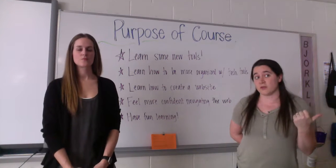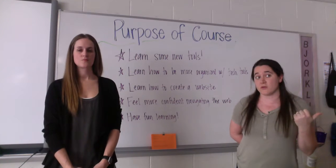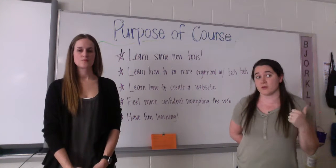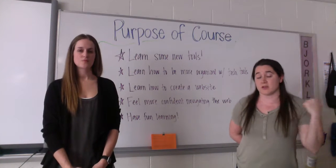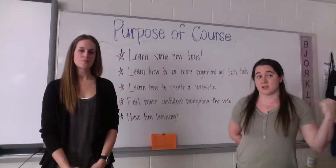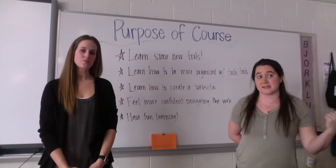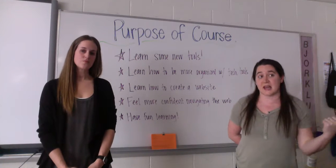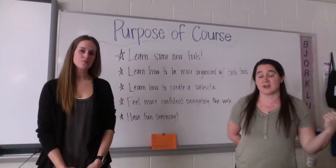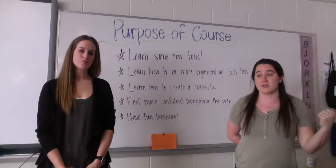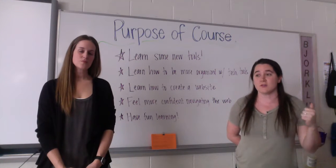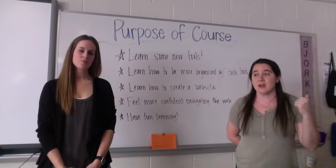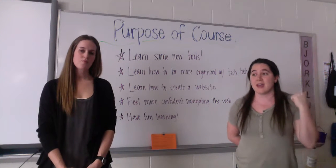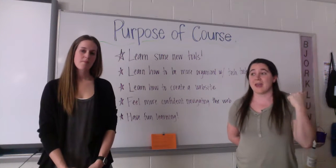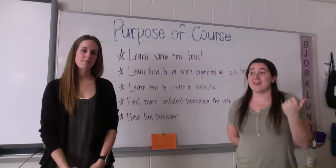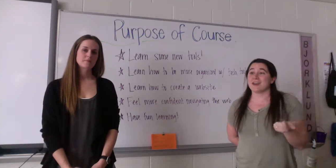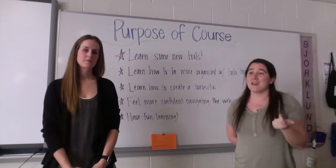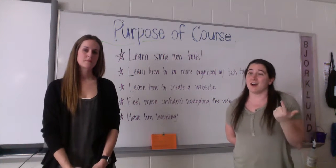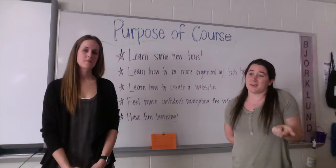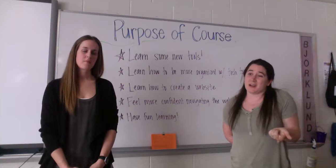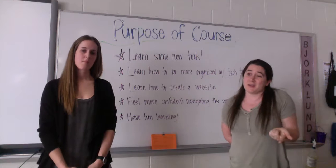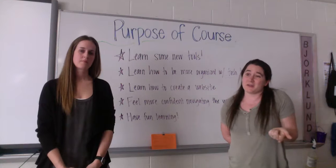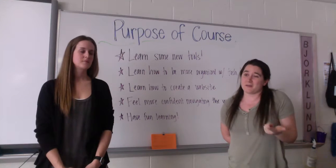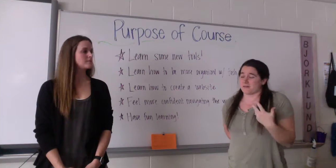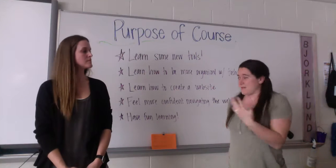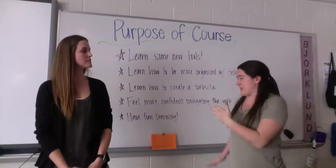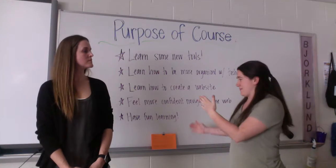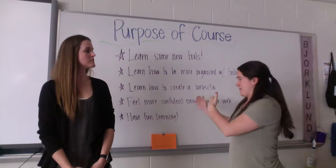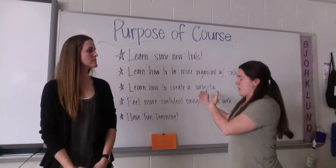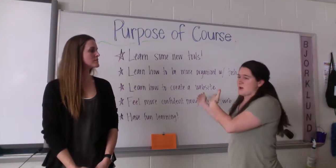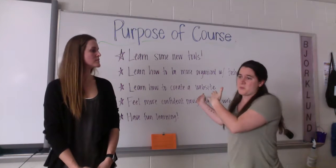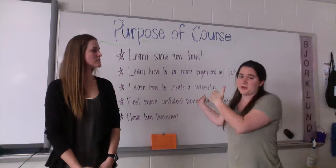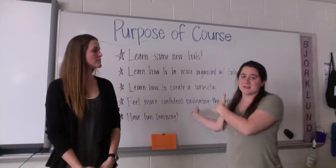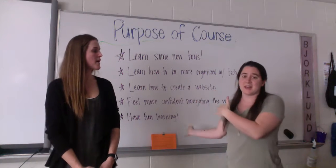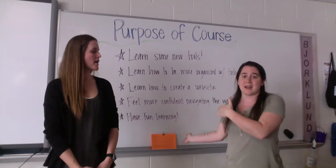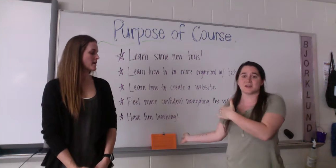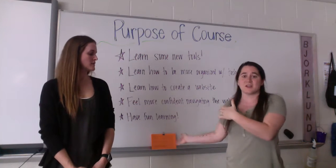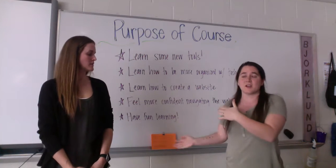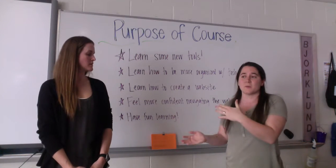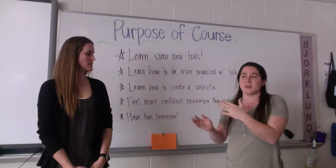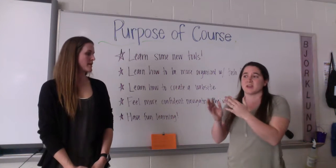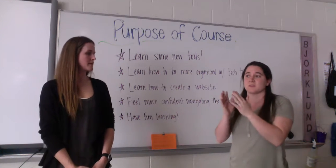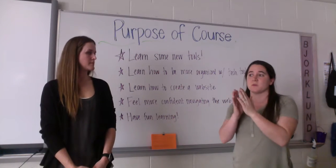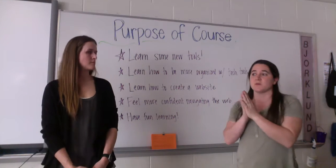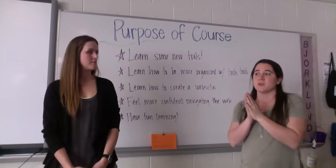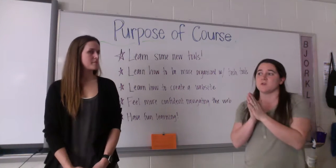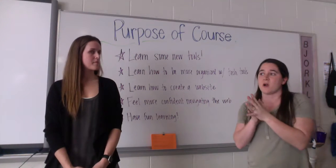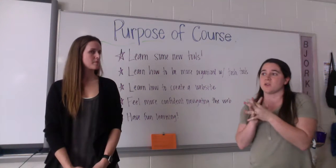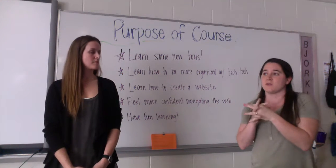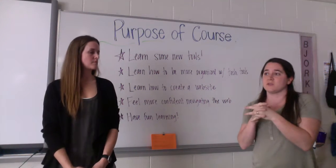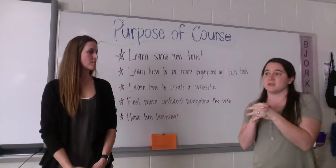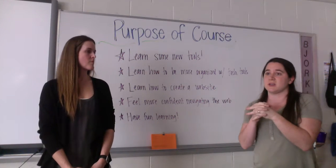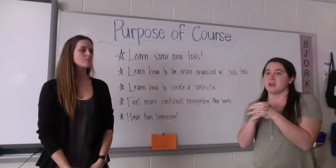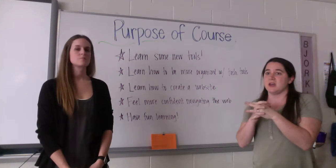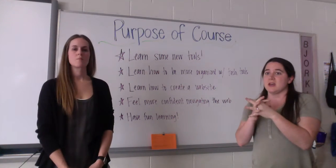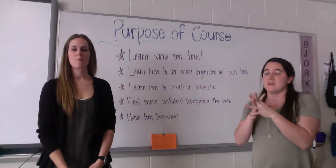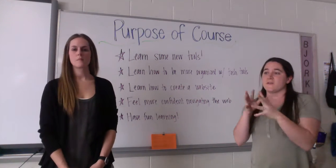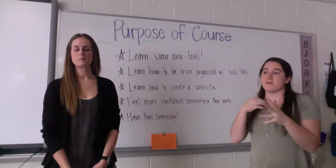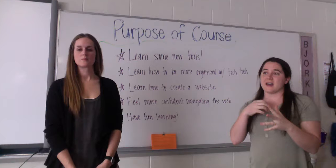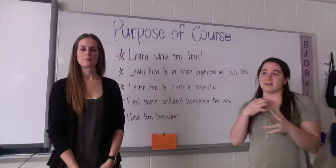you, alongside you. And then another, I want to put a slash there because we really want you to feel that